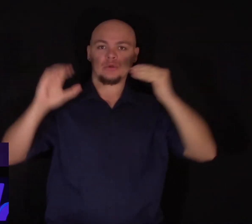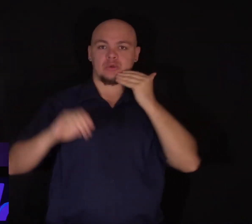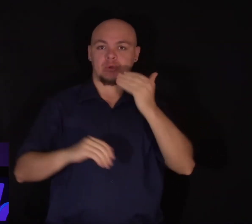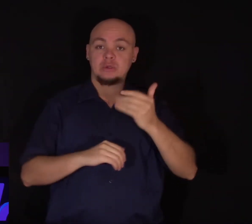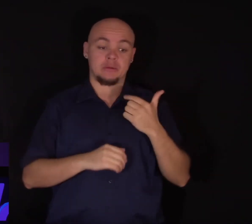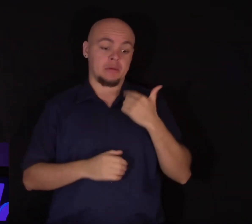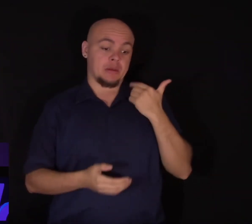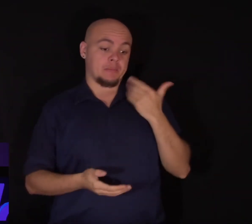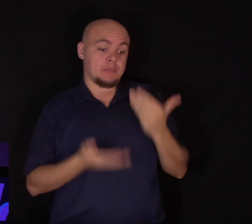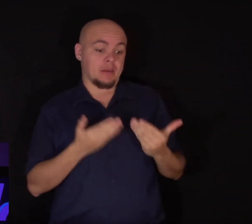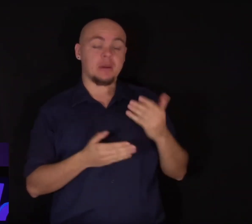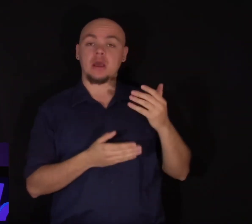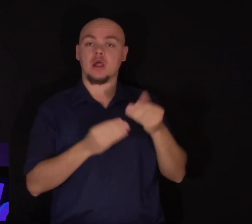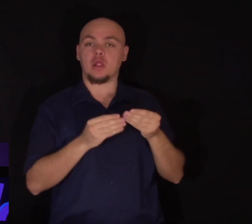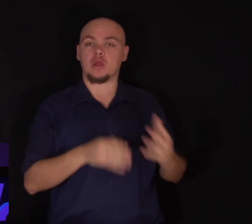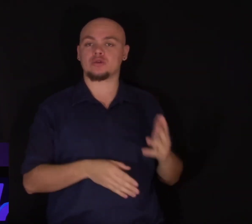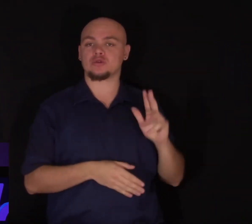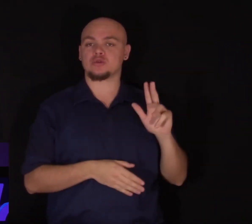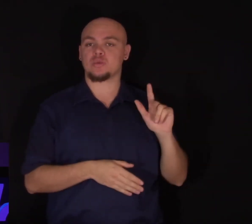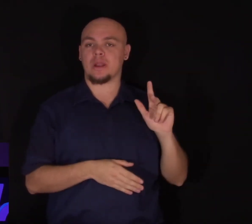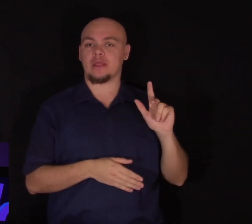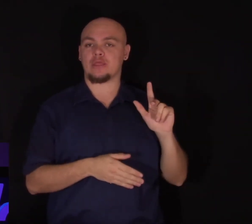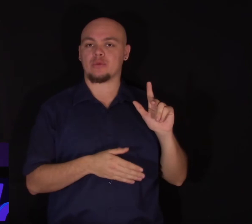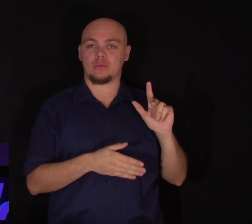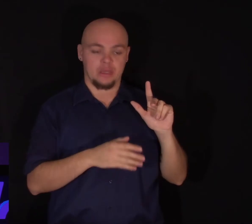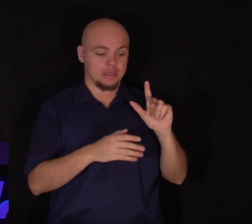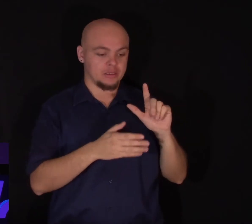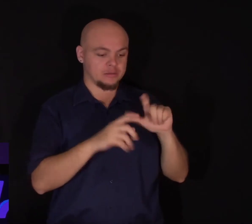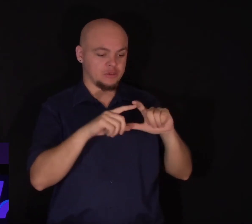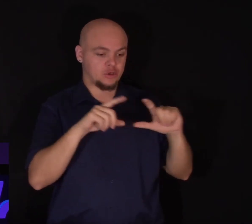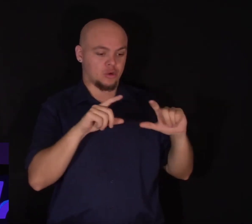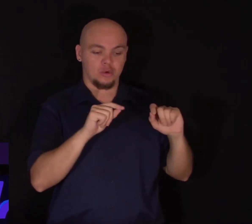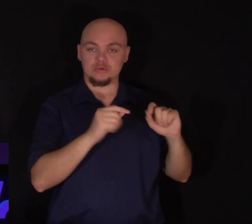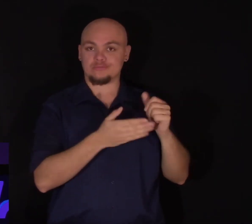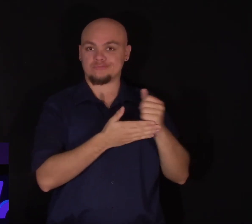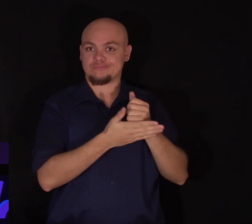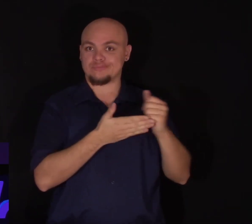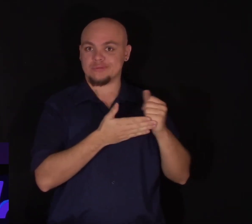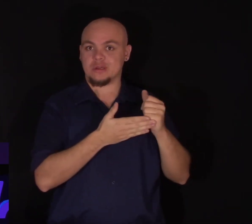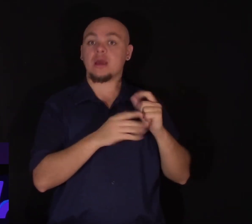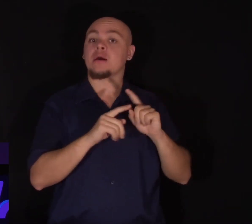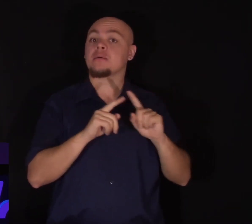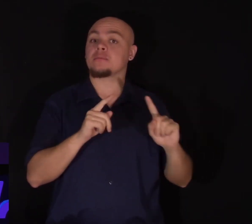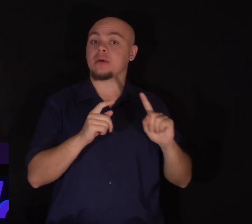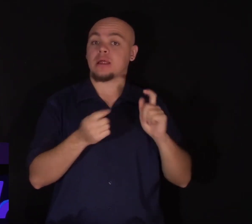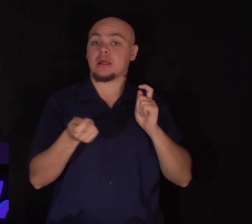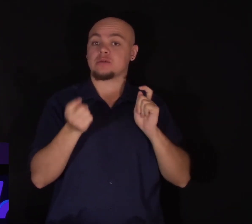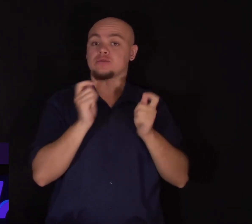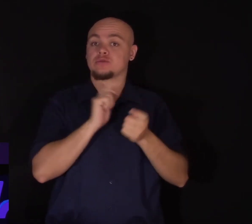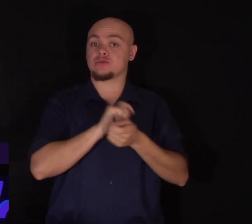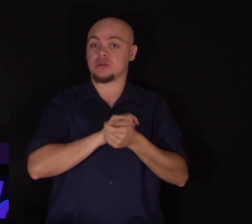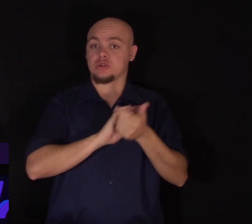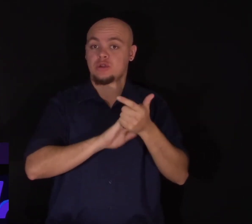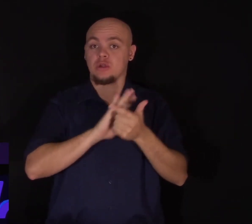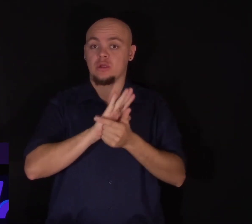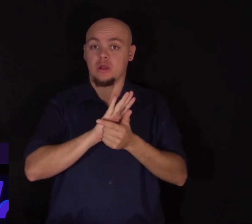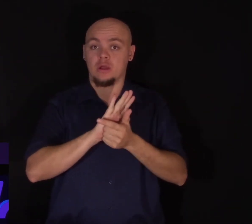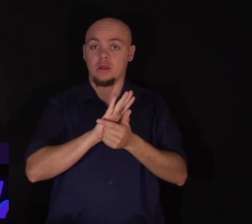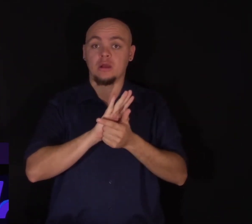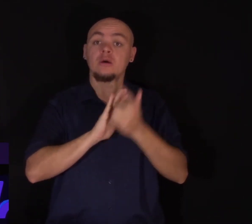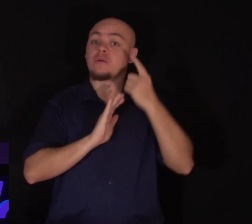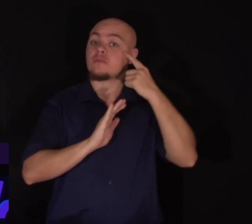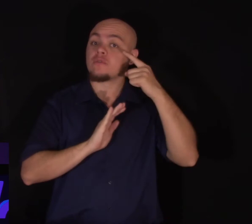cards, but I'm also a law changer. When I was 25, I founded and ran the national media and political campaign to make upskirting